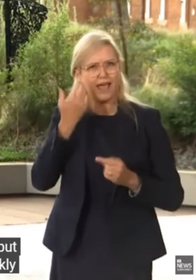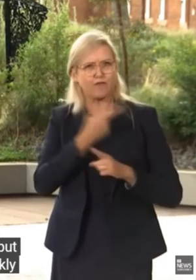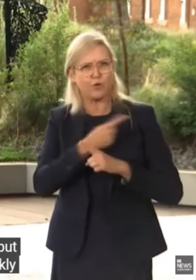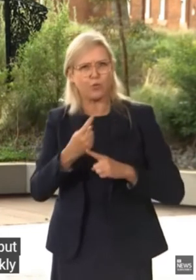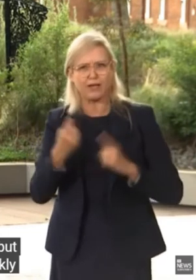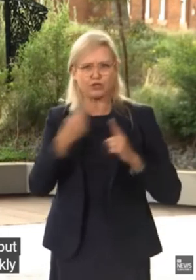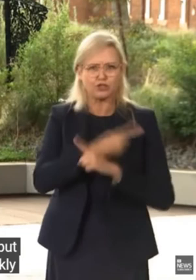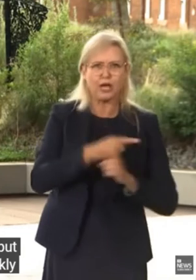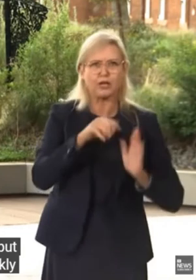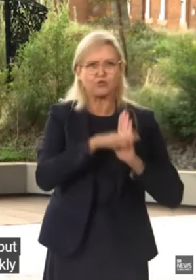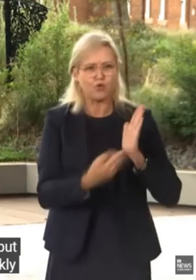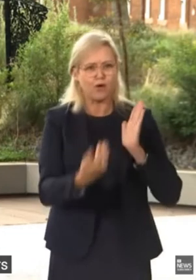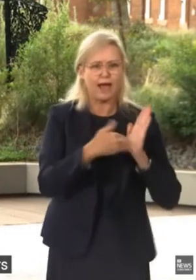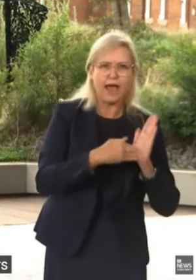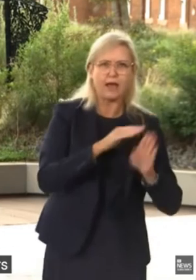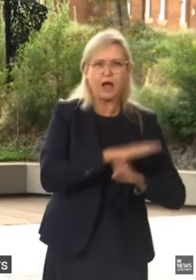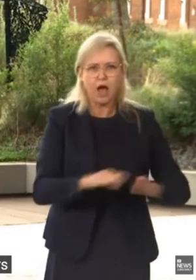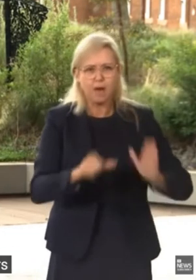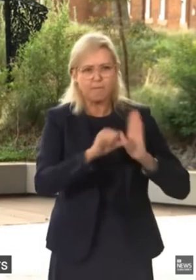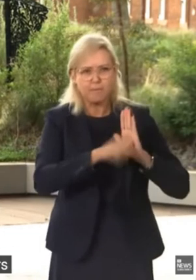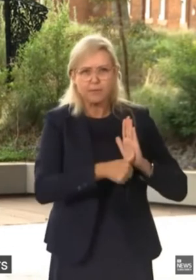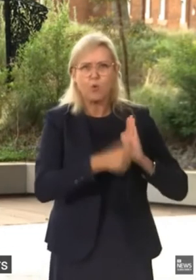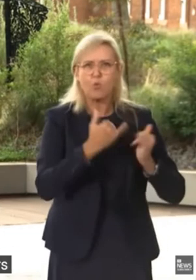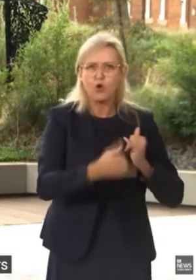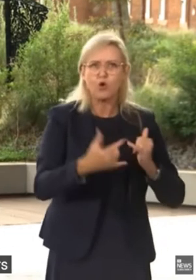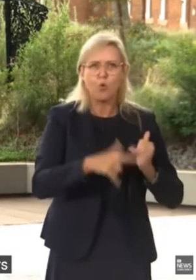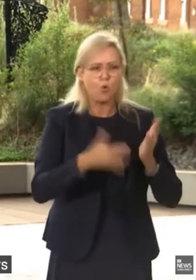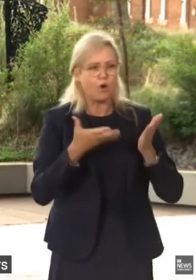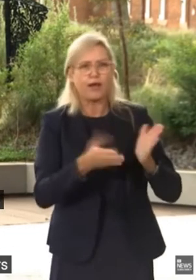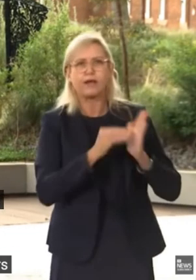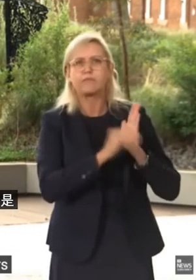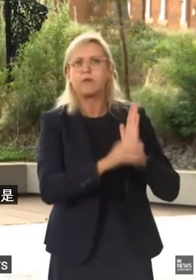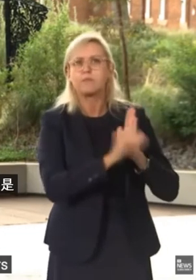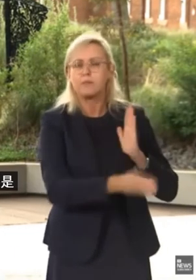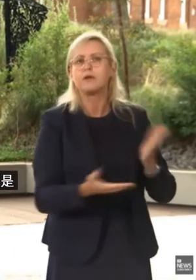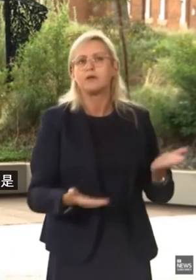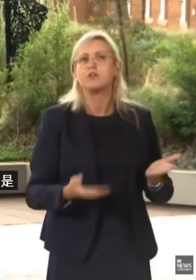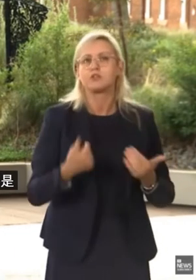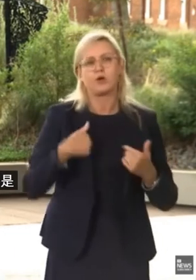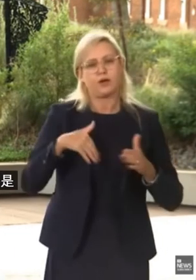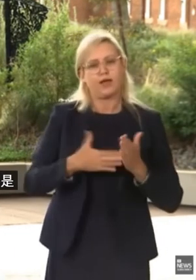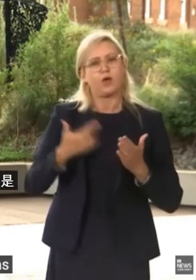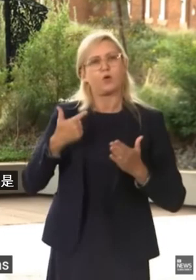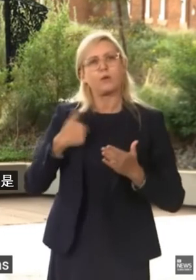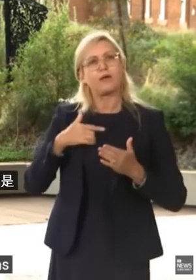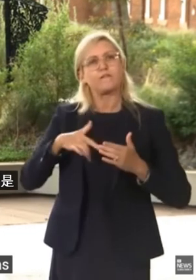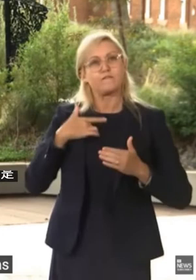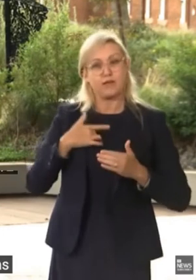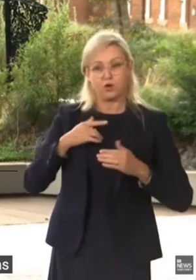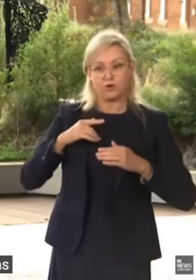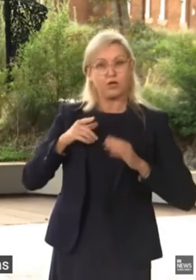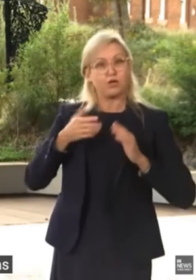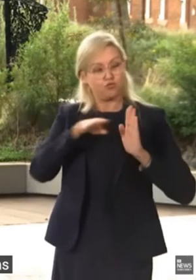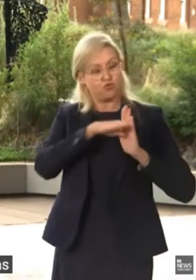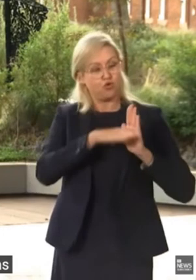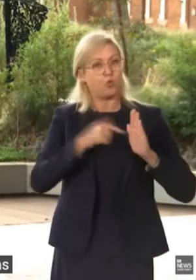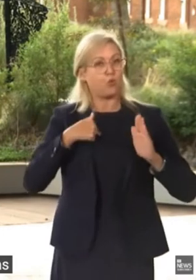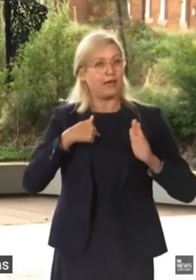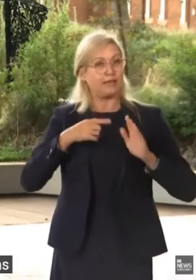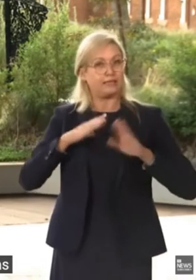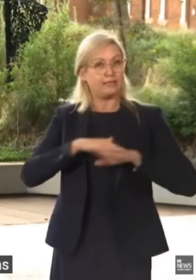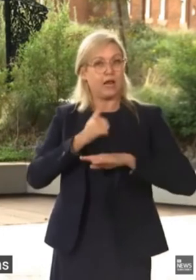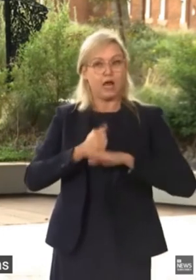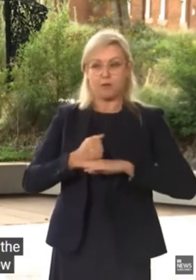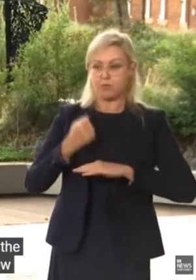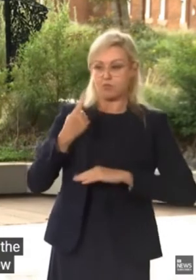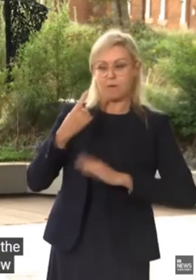provide as much certainty as possible. We've considered that the settings that are in place now are proportionate, measured and cautious for the